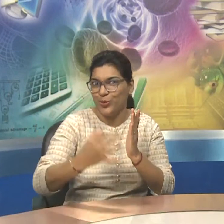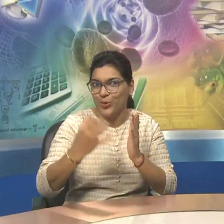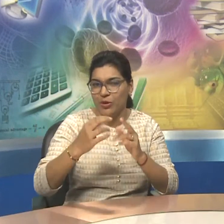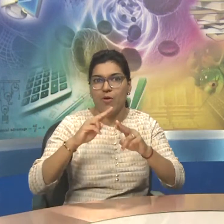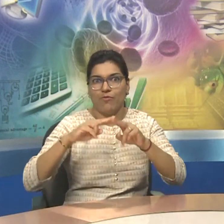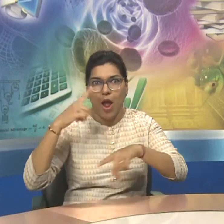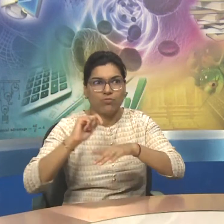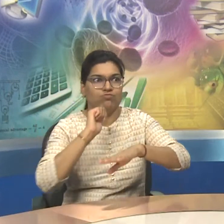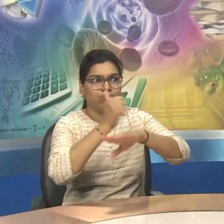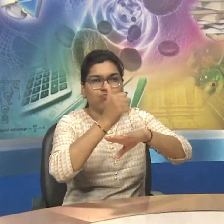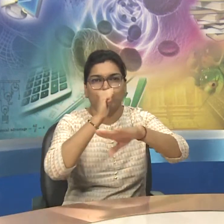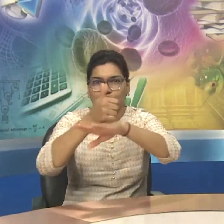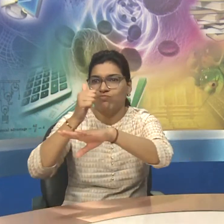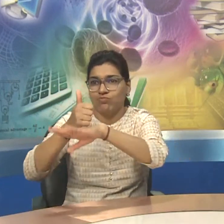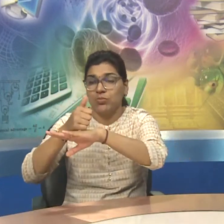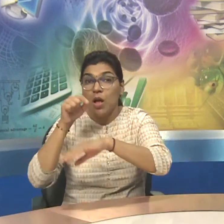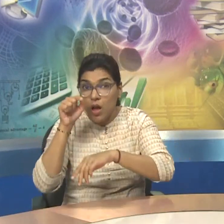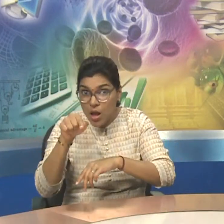The role of the state